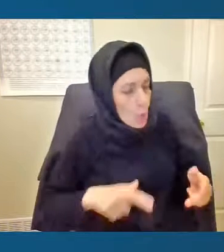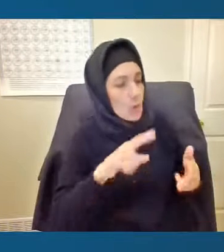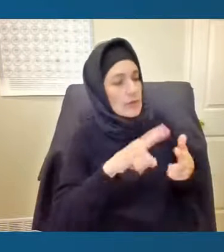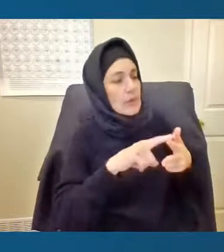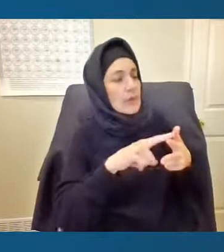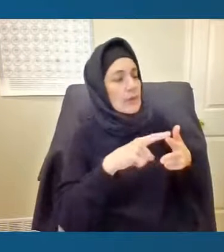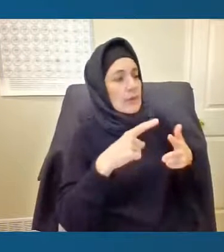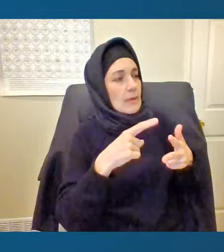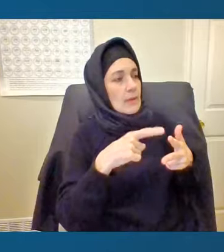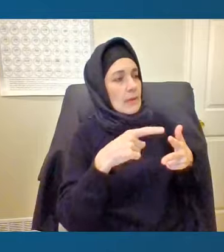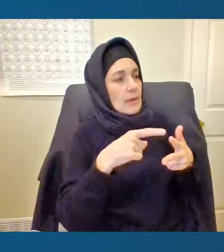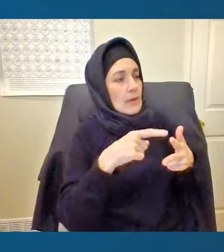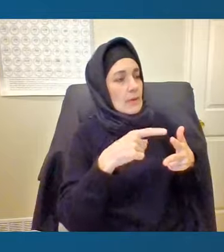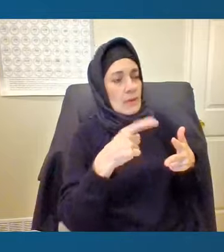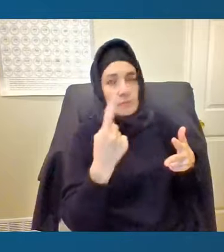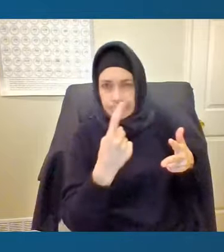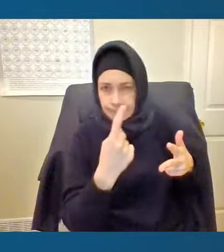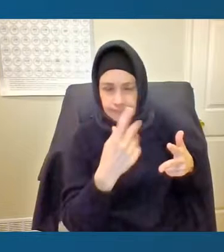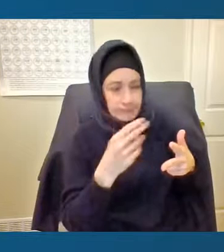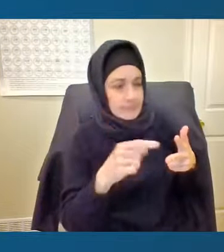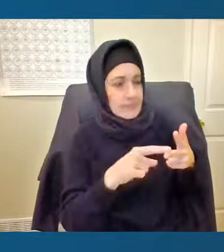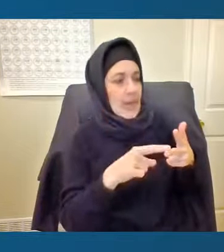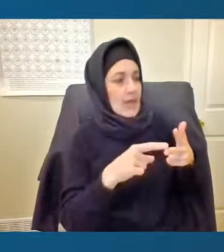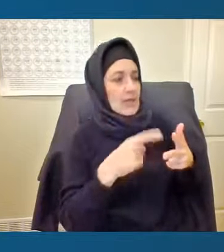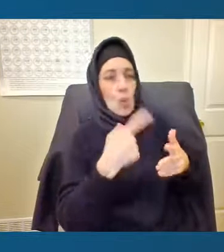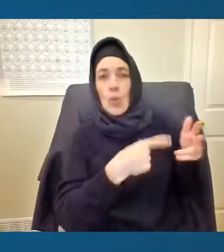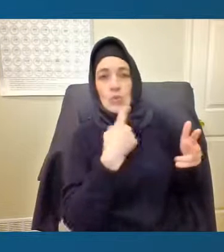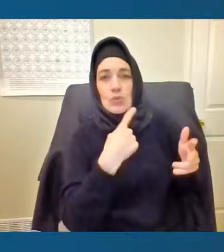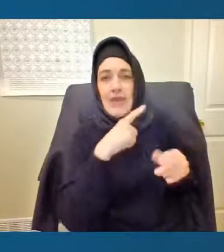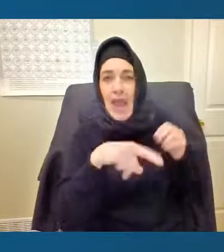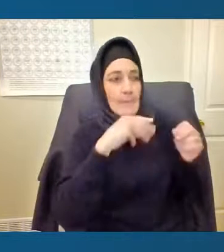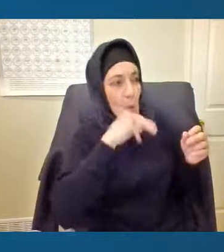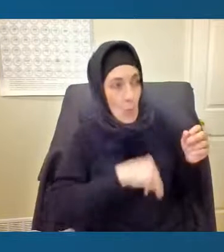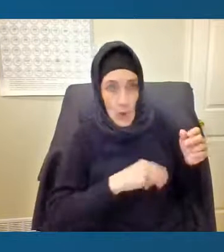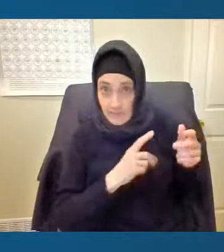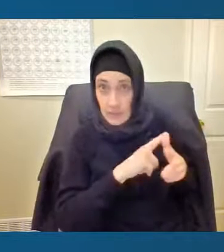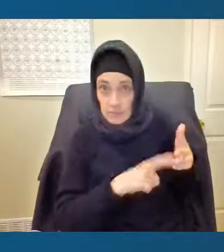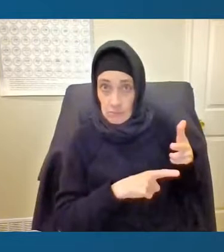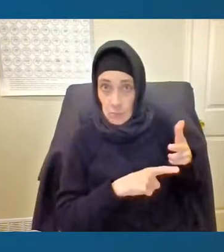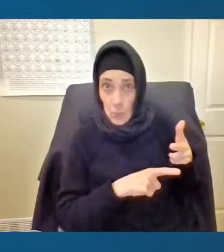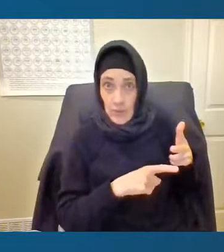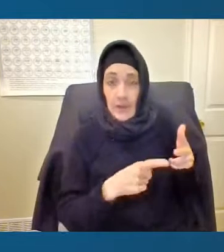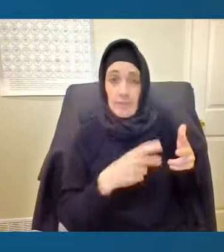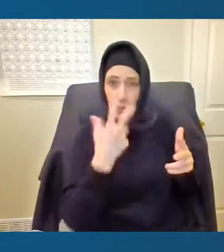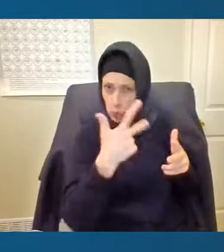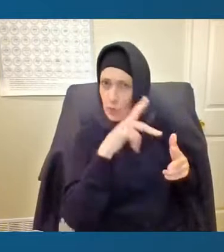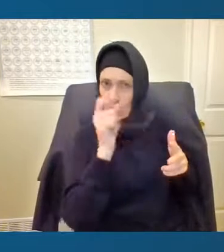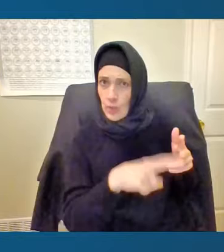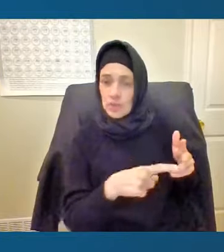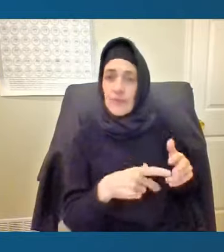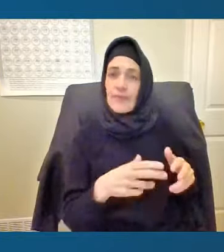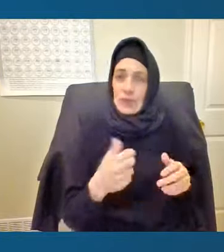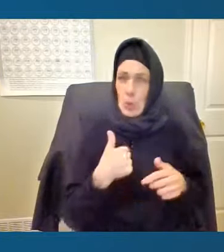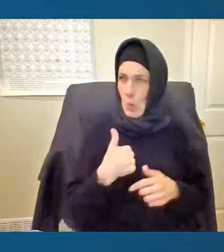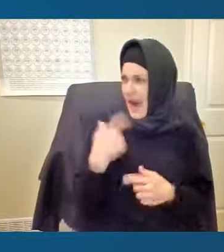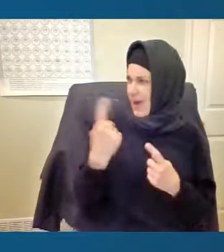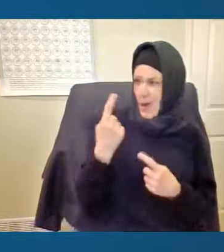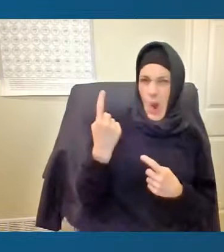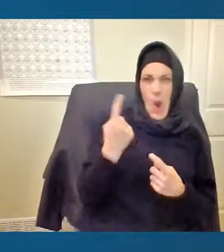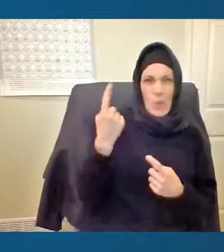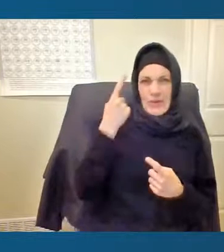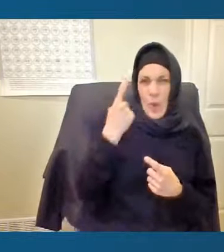always think like, why can't they just lie? You know what I mean? Like, I just make something